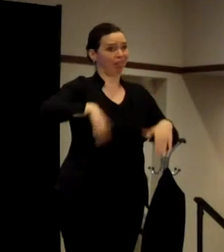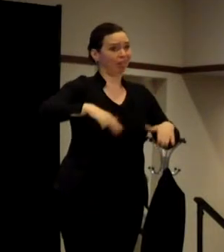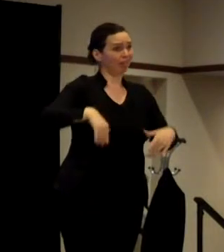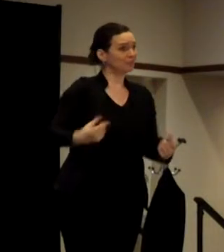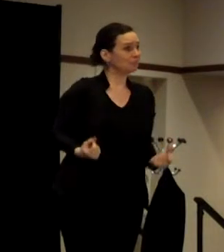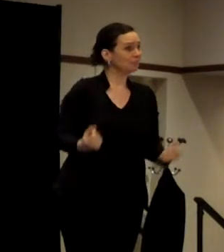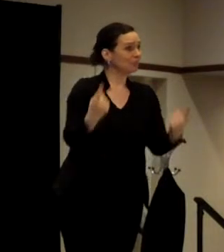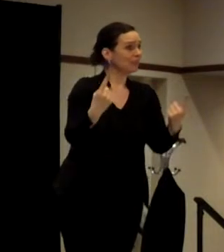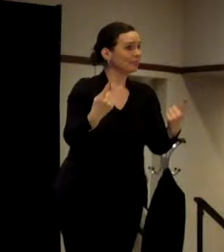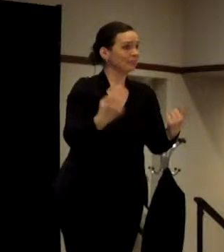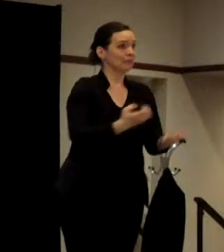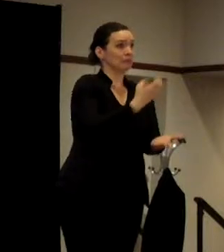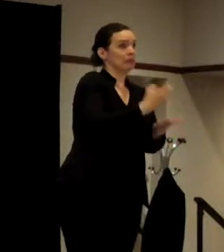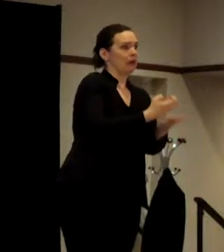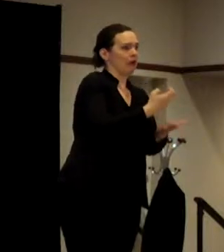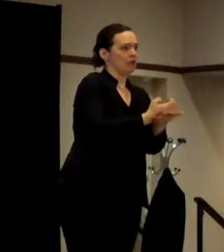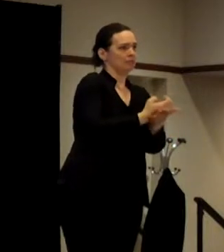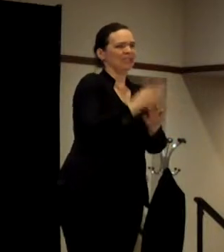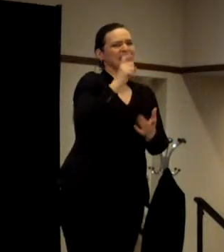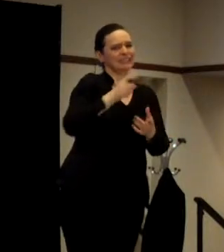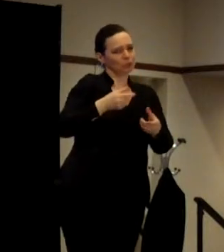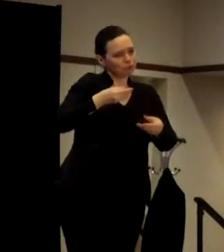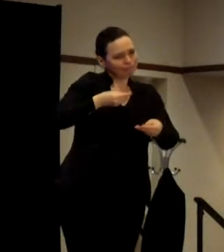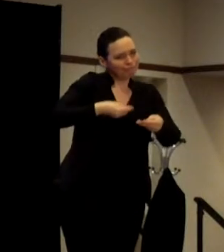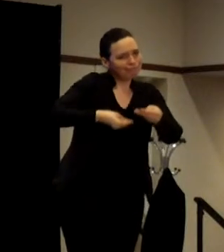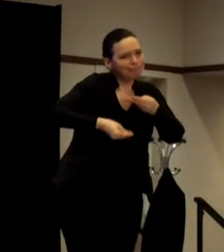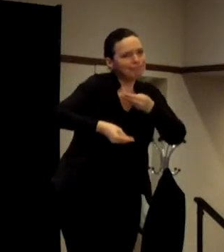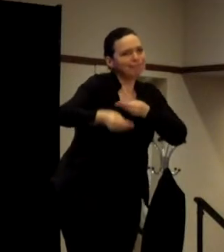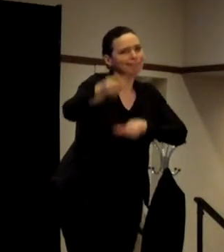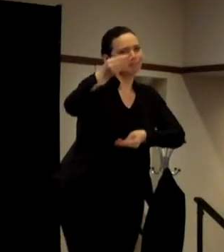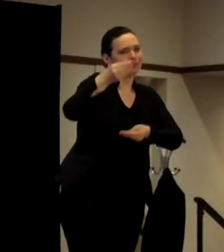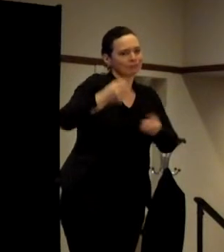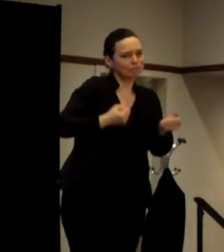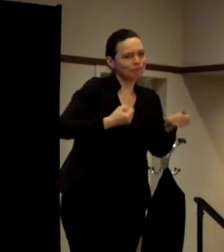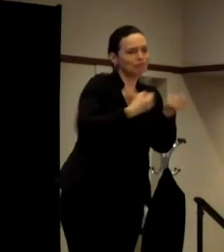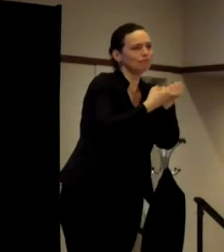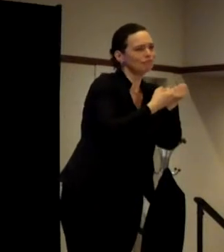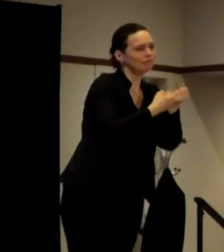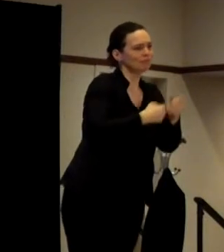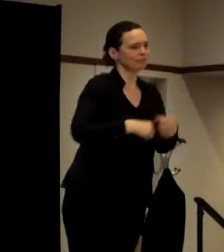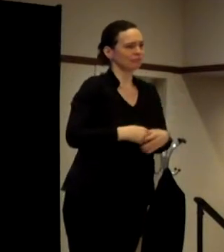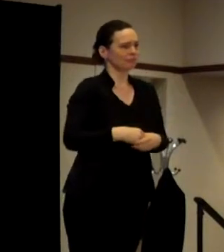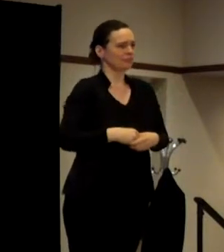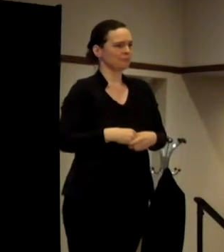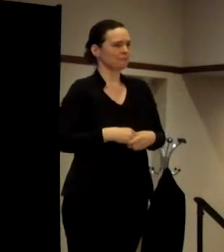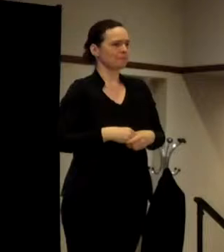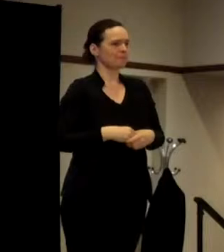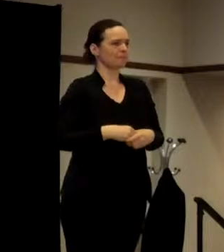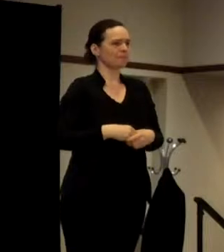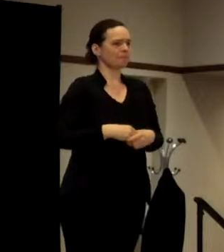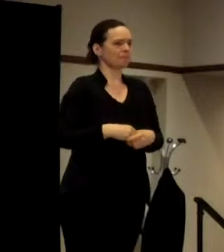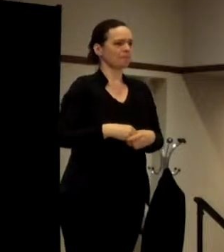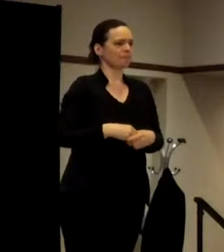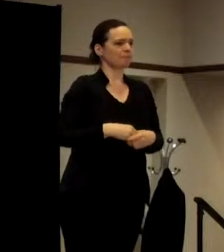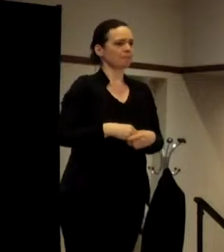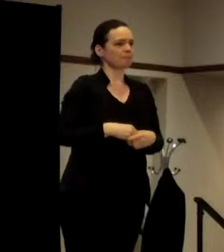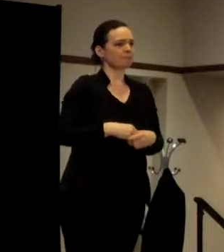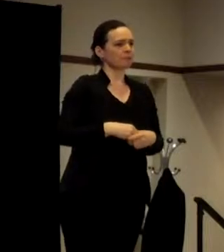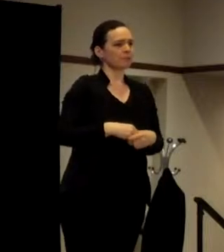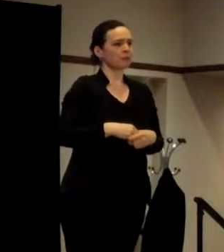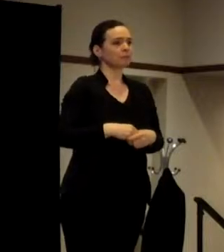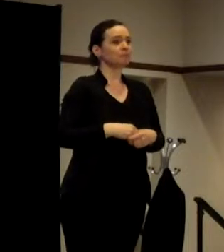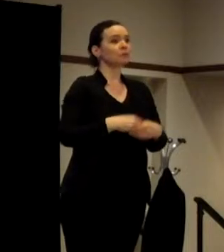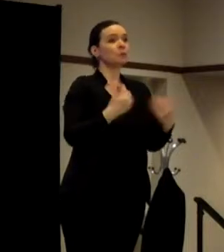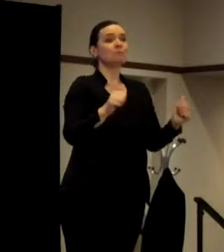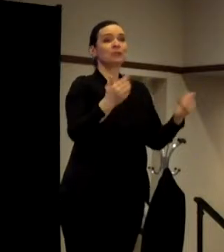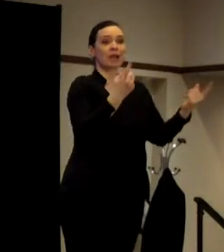I think, is consistent. So we didn't have an unfunded mandate. But saying that, happy to take questions. County